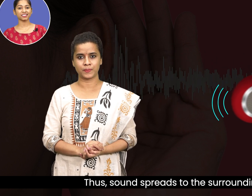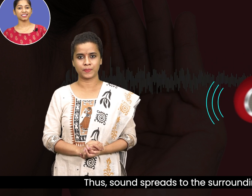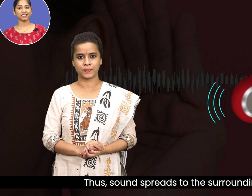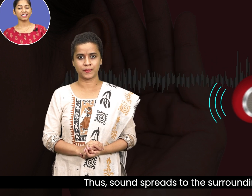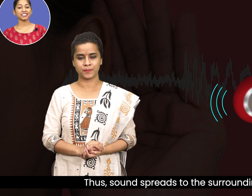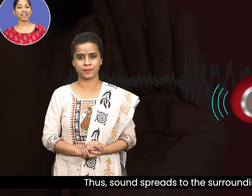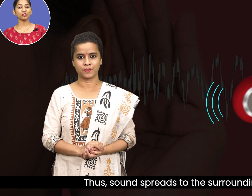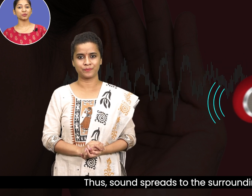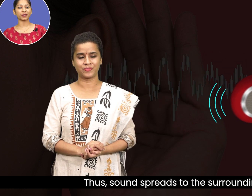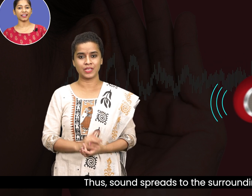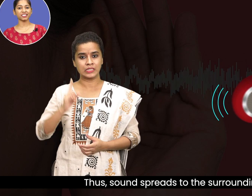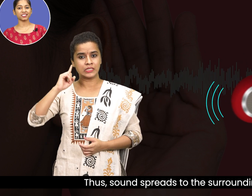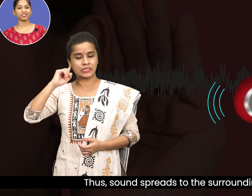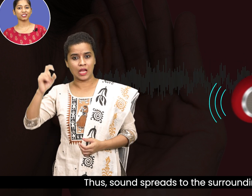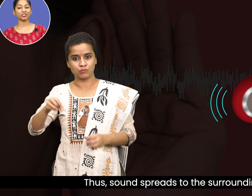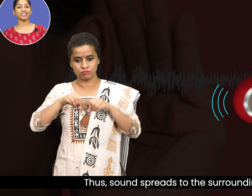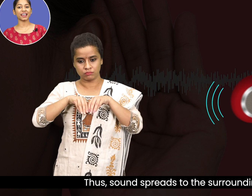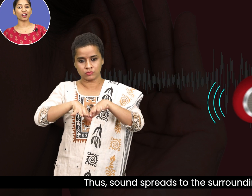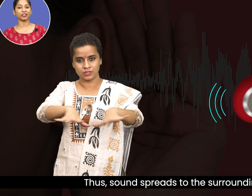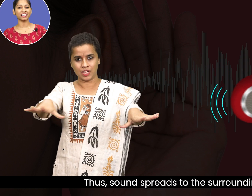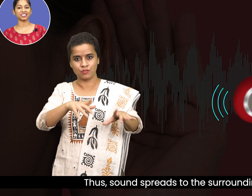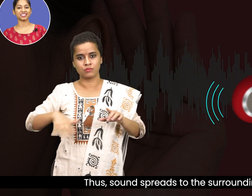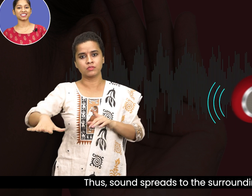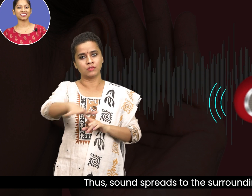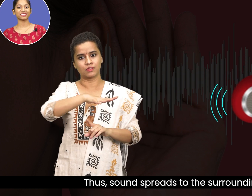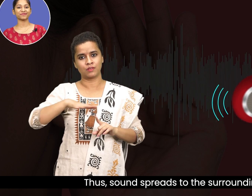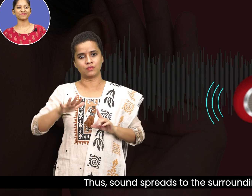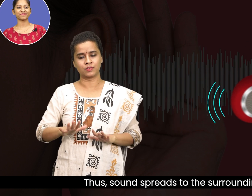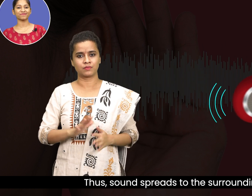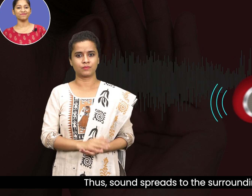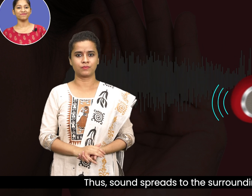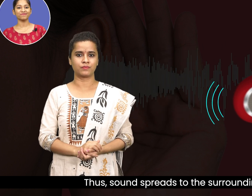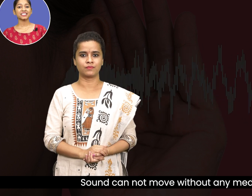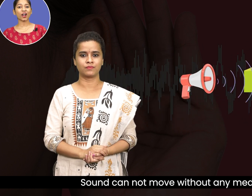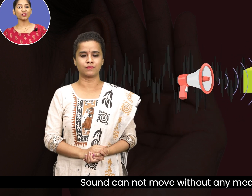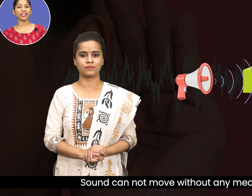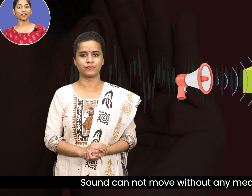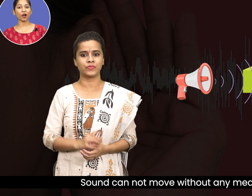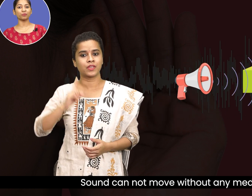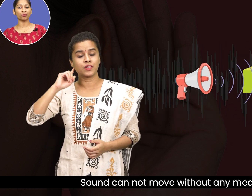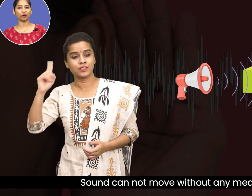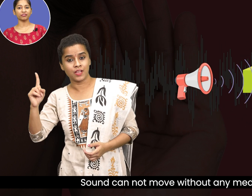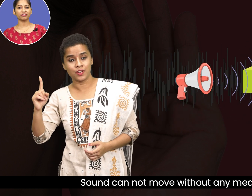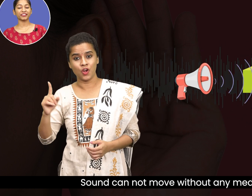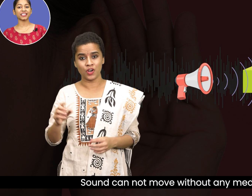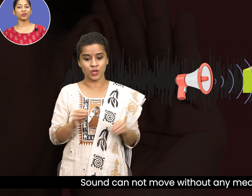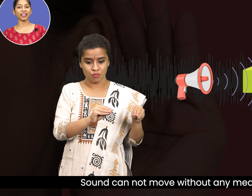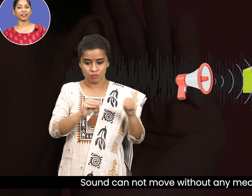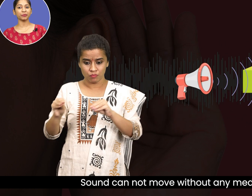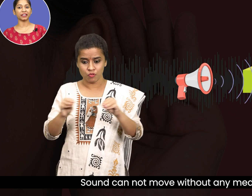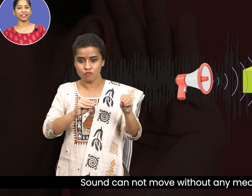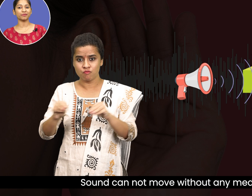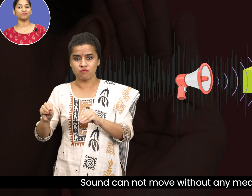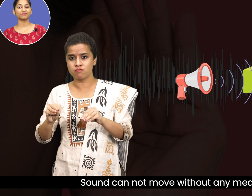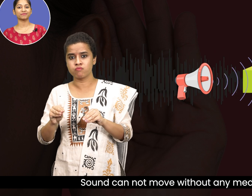Thus, sound spreads to the surroundings. Sound cannot move without